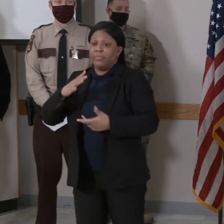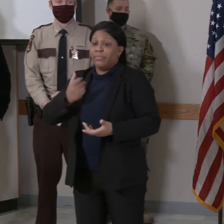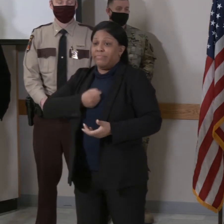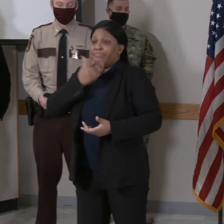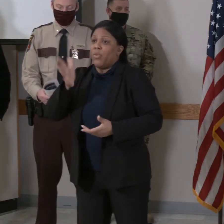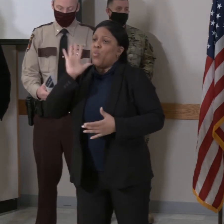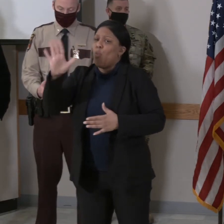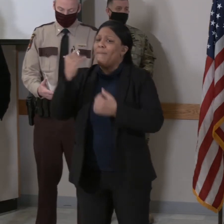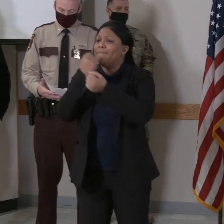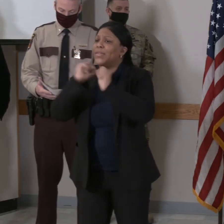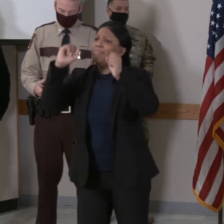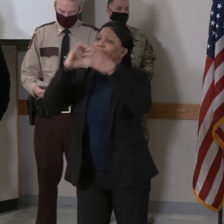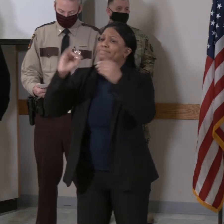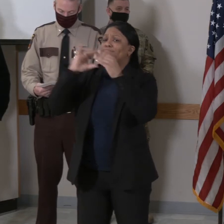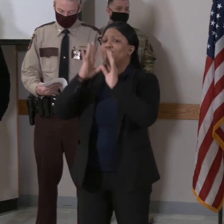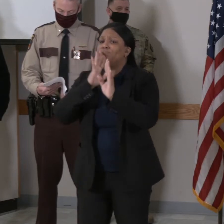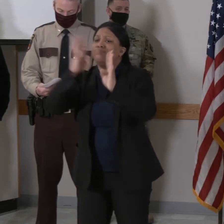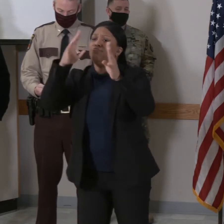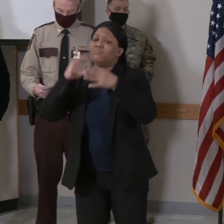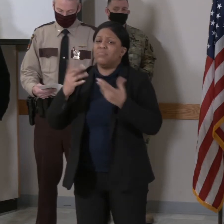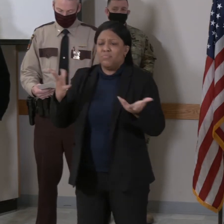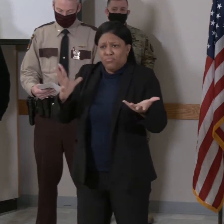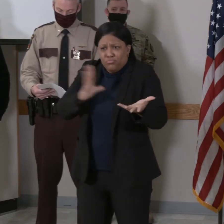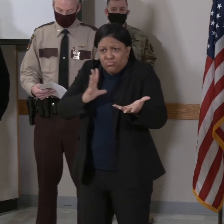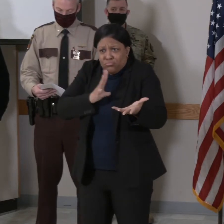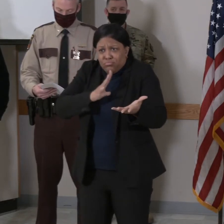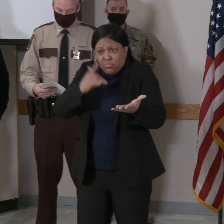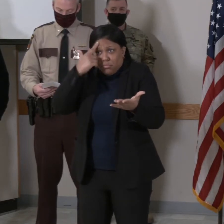again. Respectful and lawful.